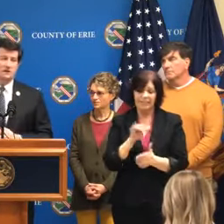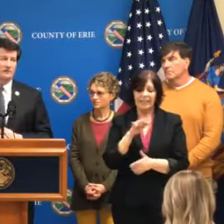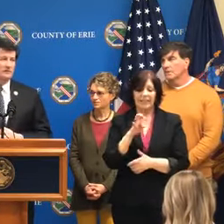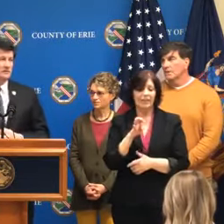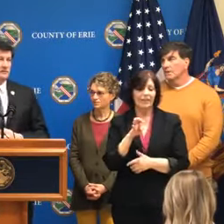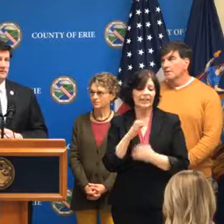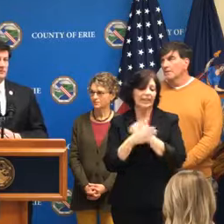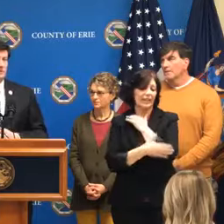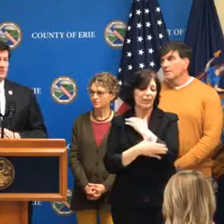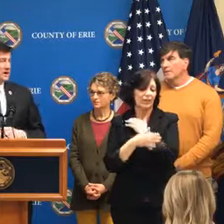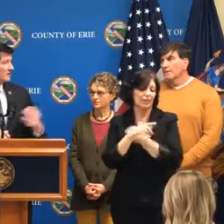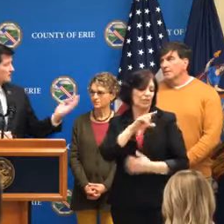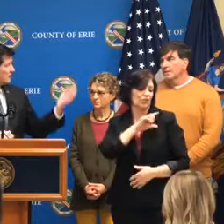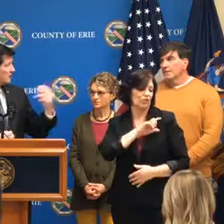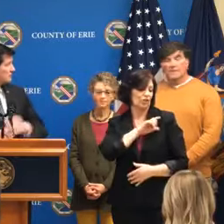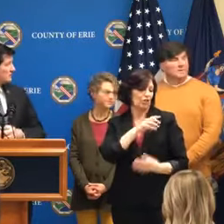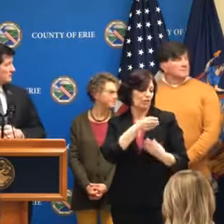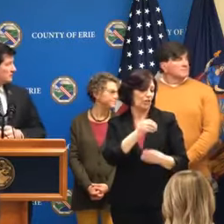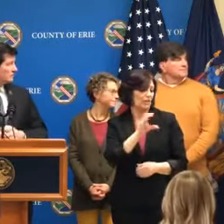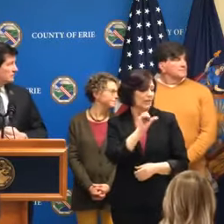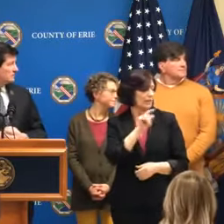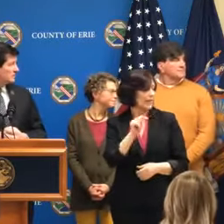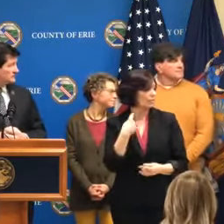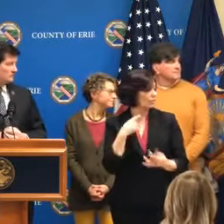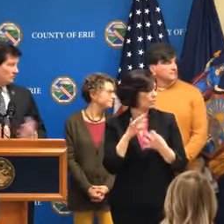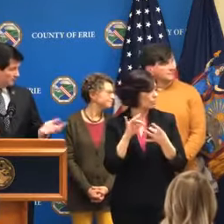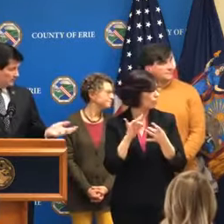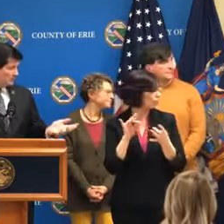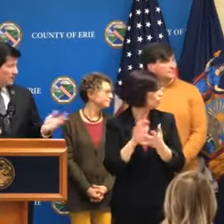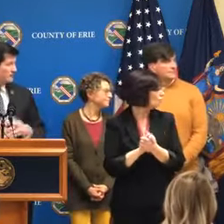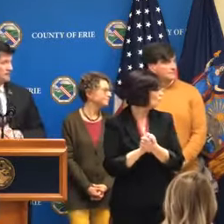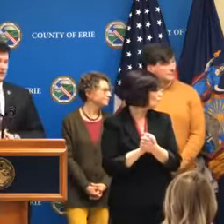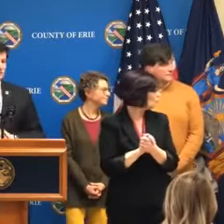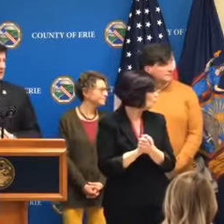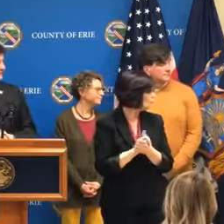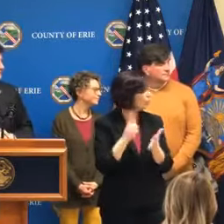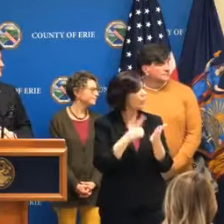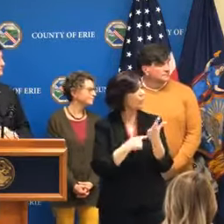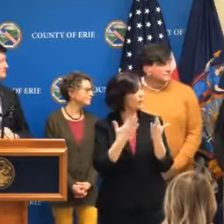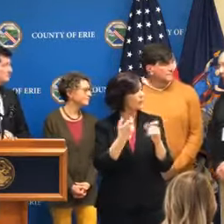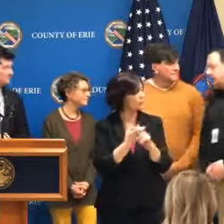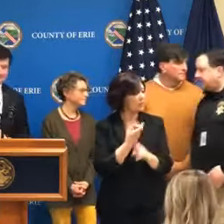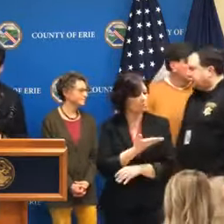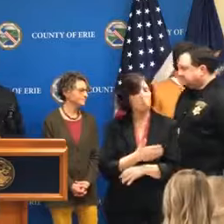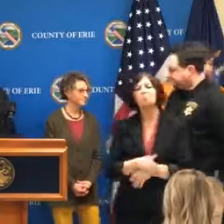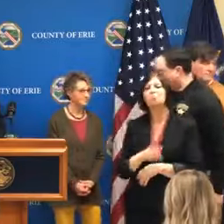Sheriff's Office, Chief Scott Petronic. Scott, would you like to say a few words about just what we expect from the Sheriff's Office?